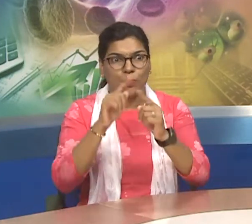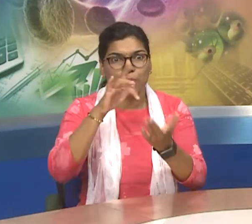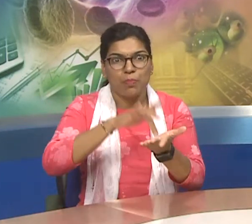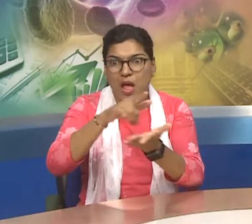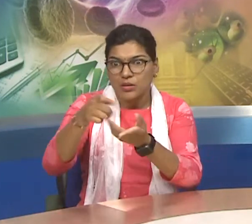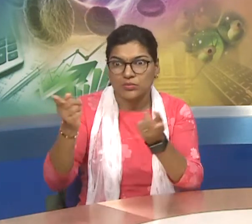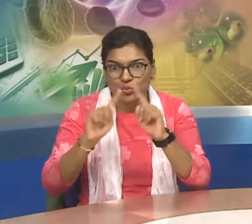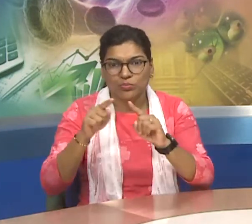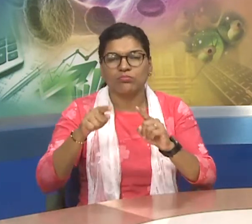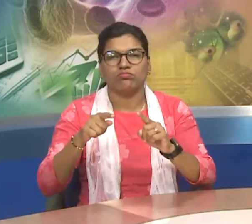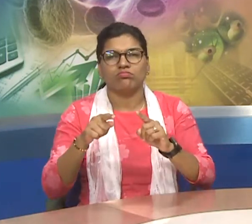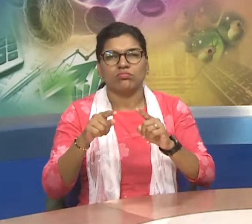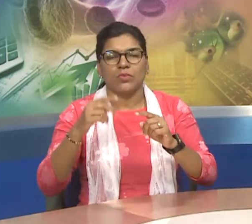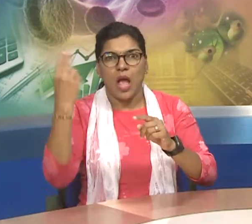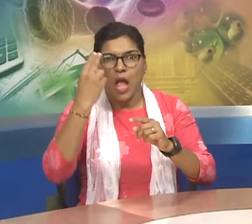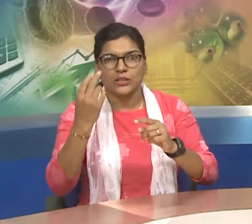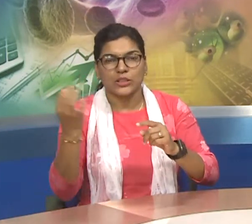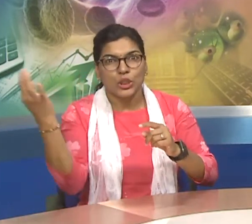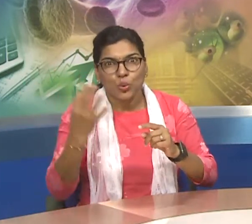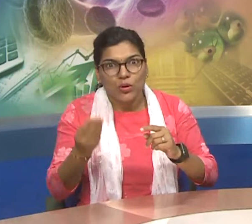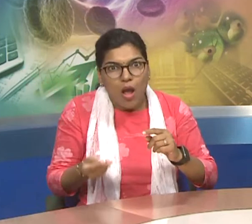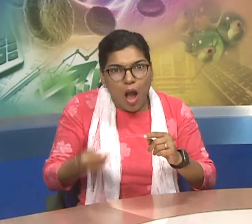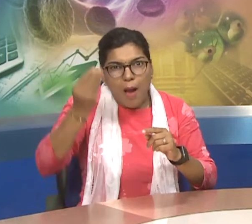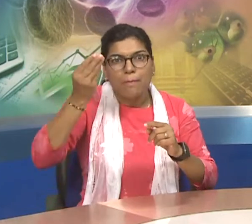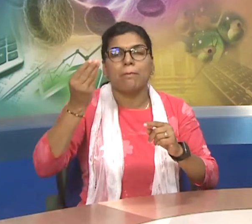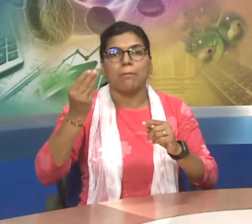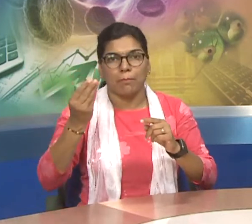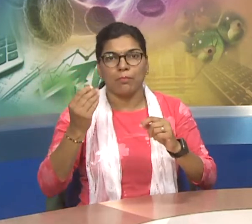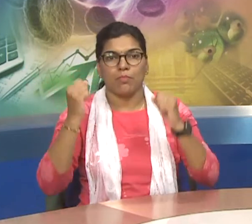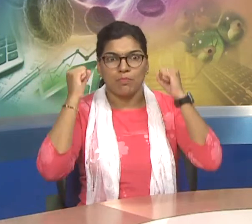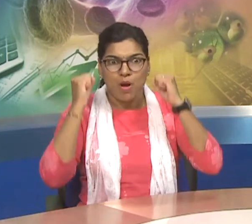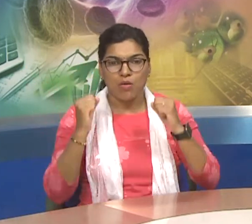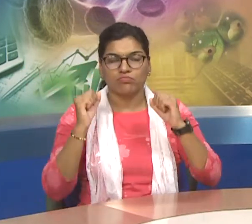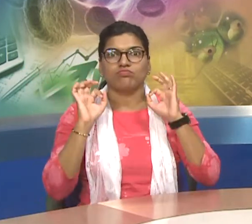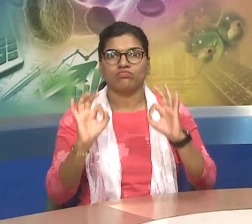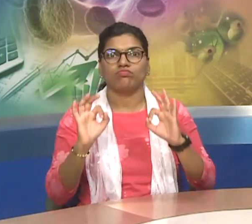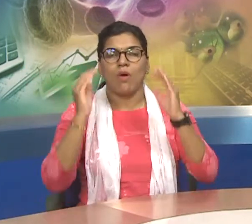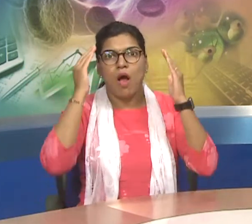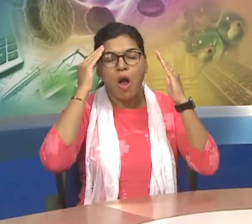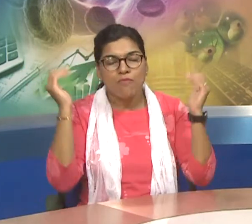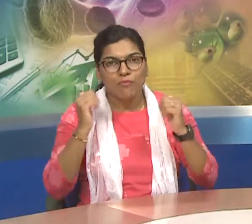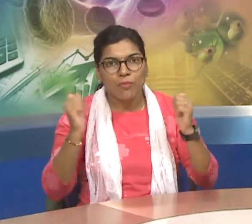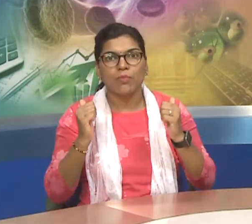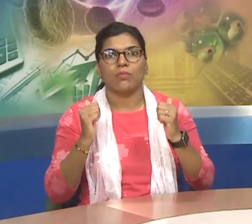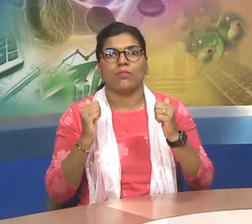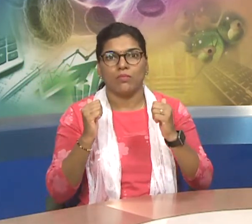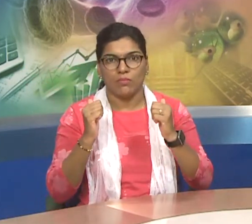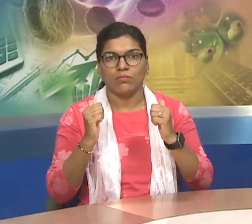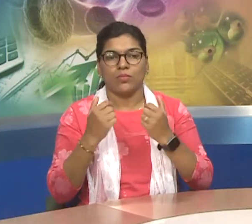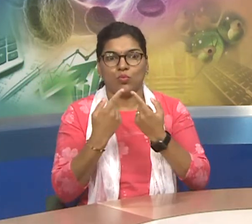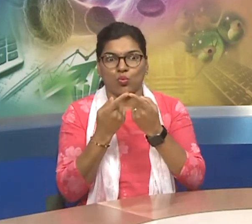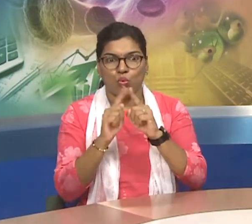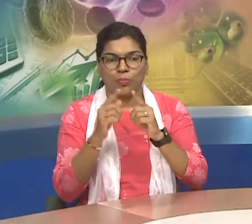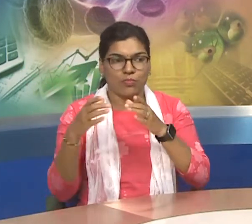is entertainment, education, railways. Likewise, its impact is on different